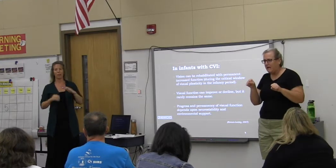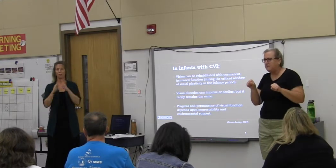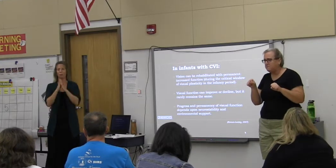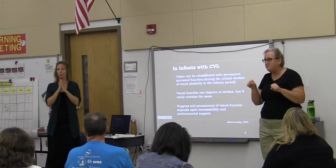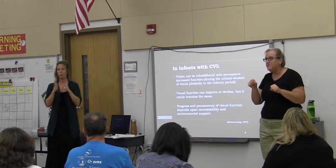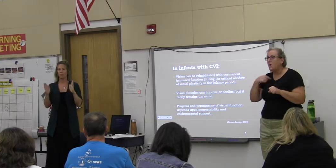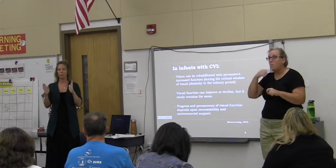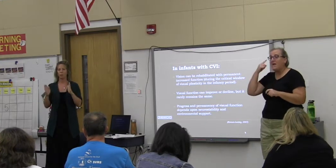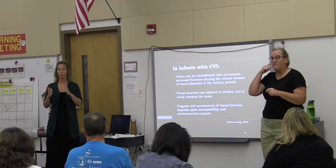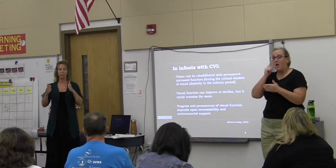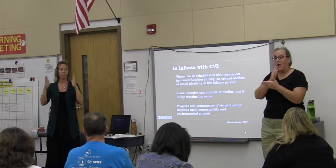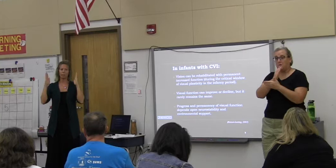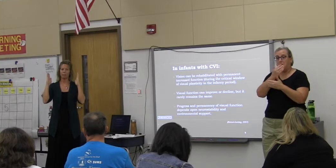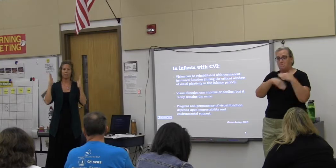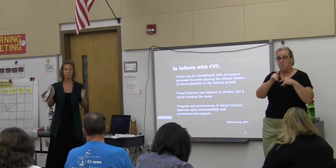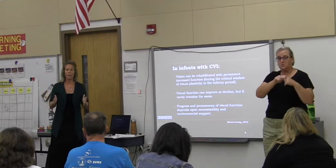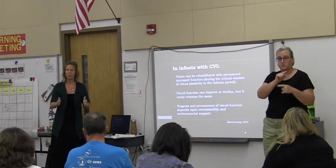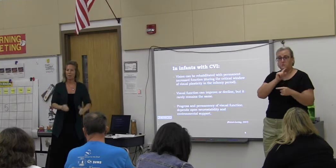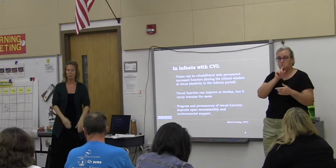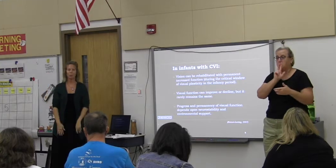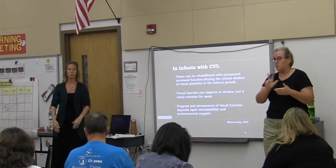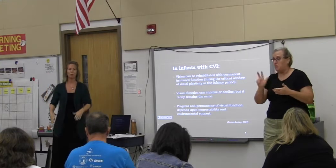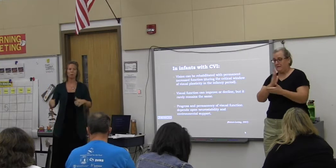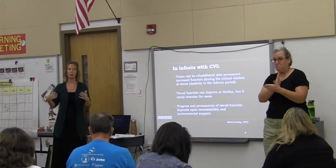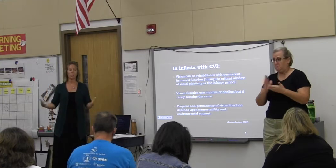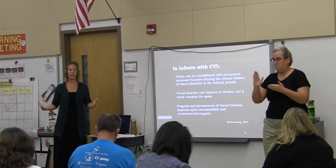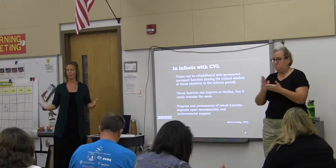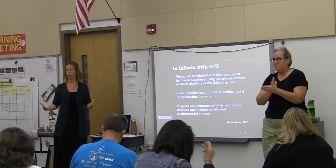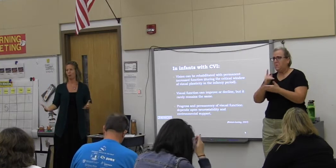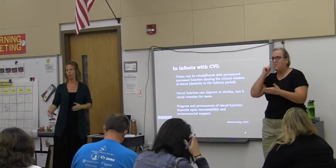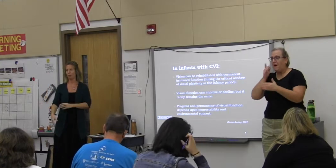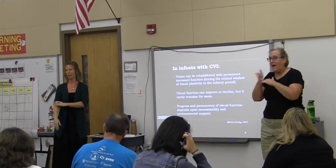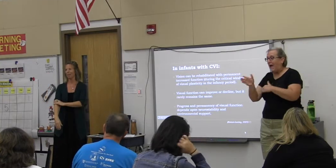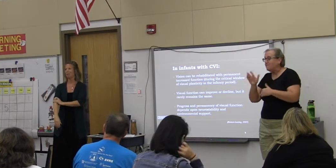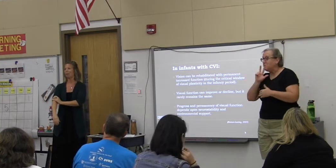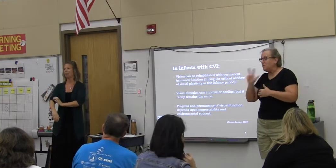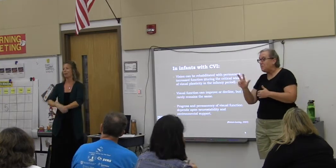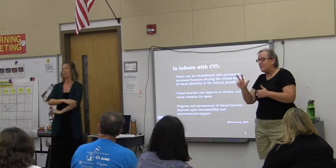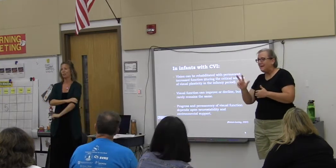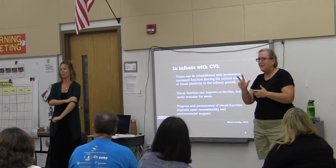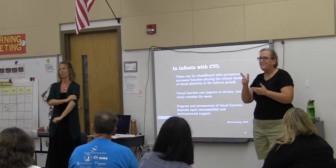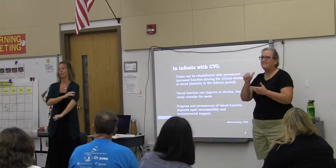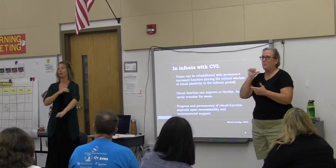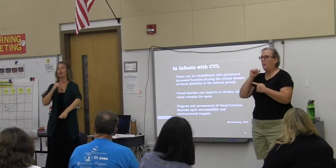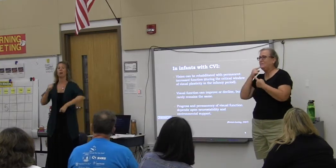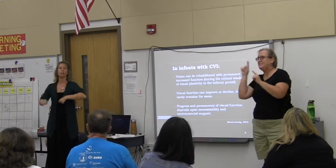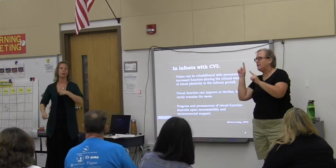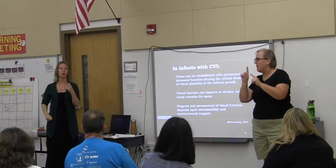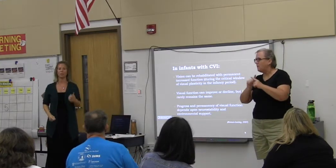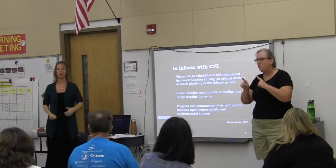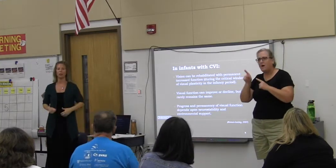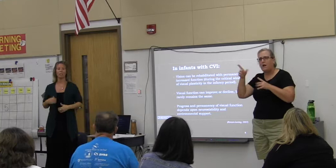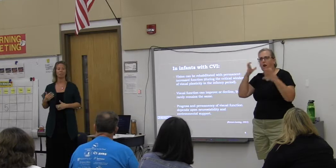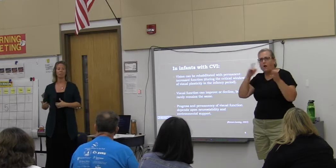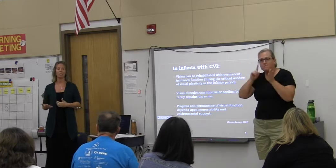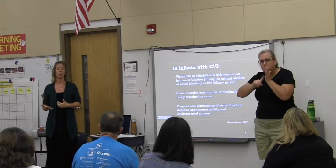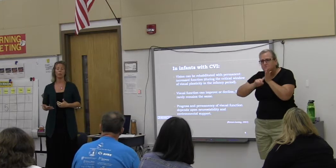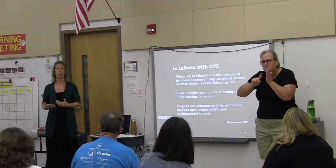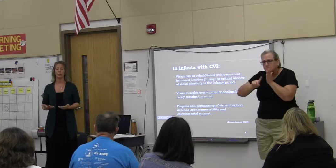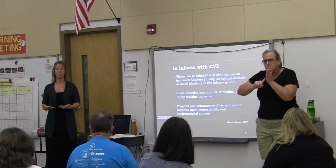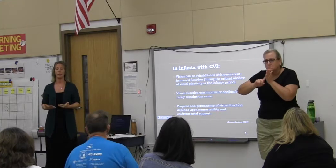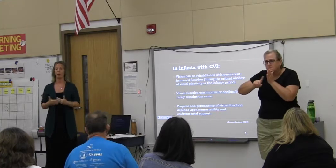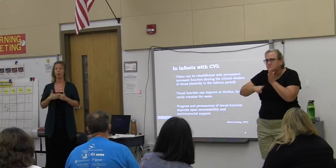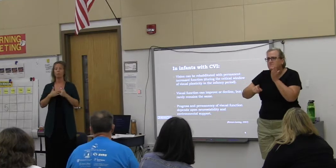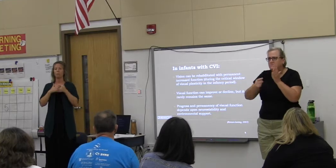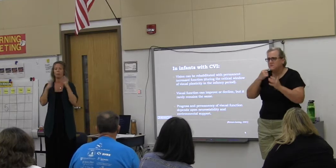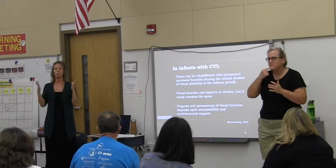critical period was between birth to 3. Like if things happen after 3, we weren't going to have a whole lot of luck. But research is going on and on and on and showing